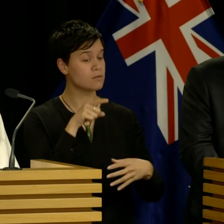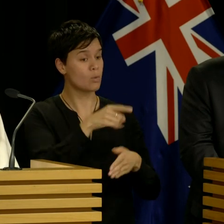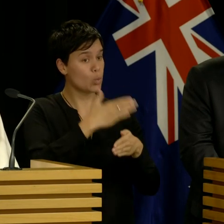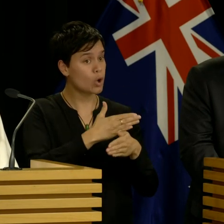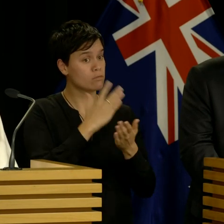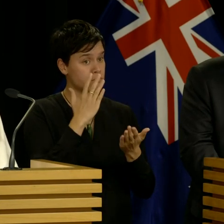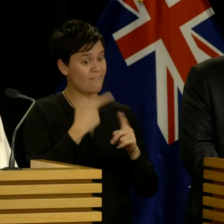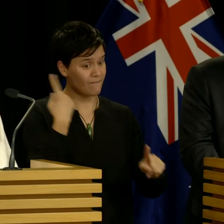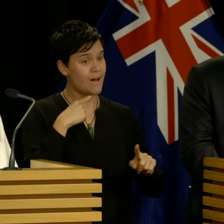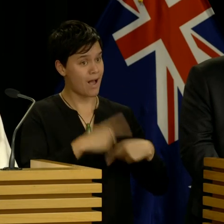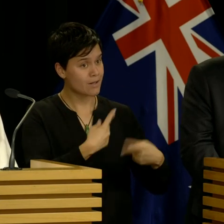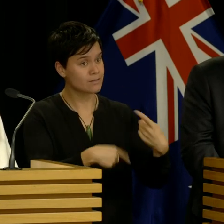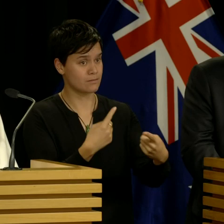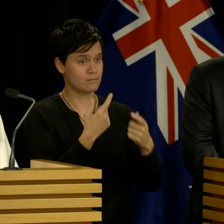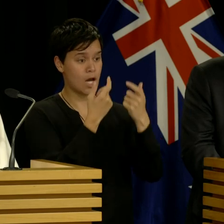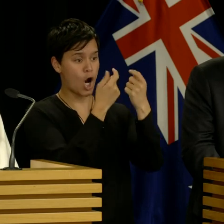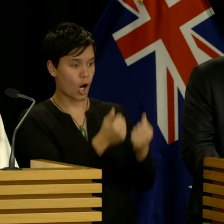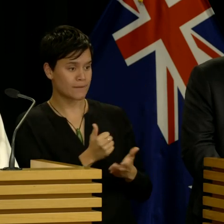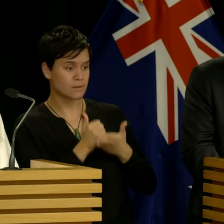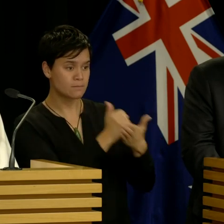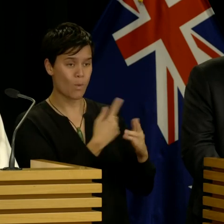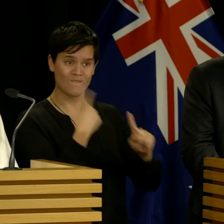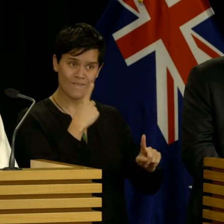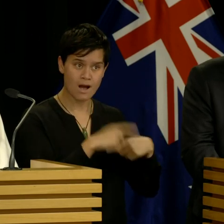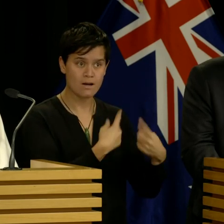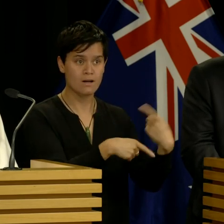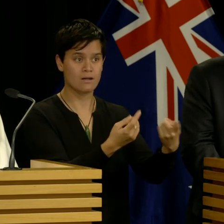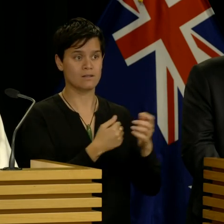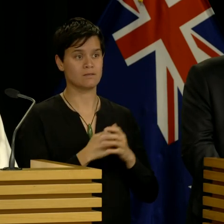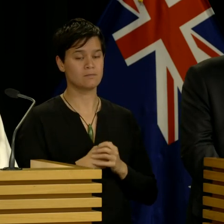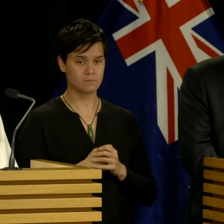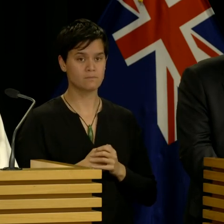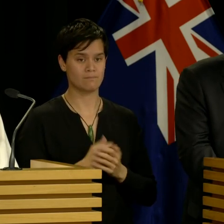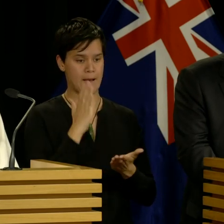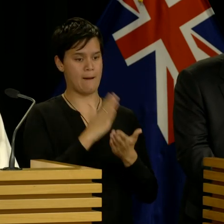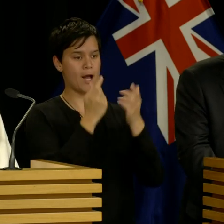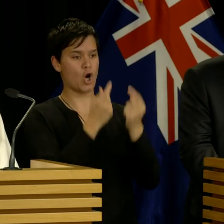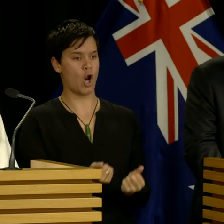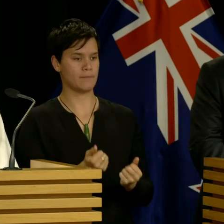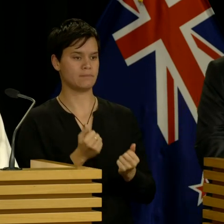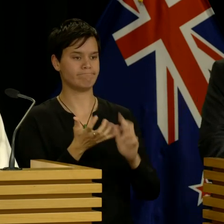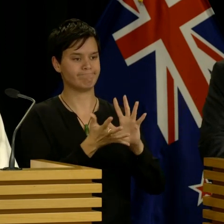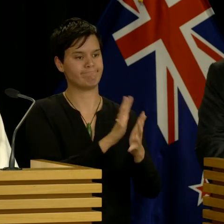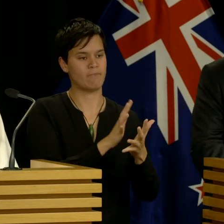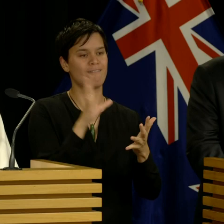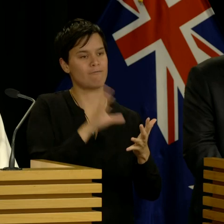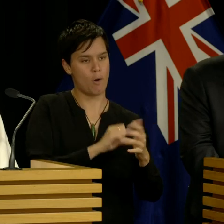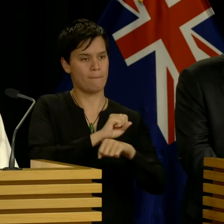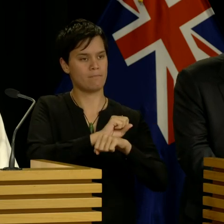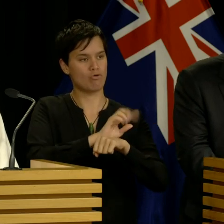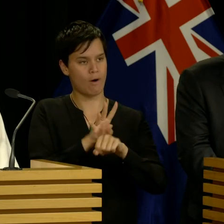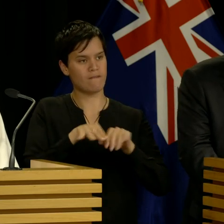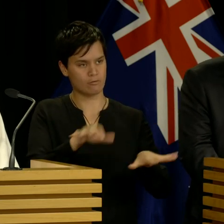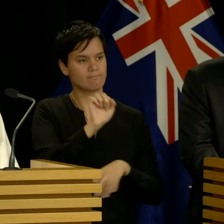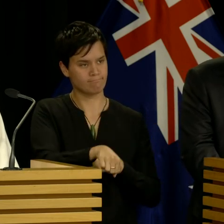of supporting the economy as we respond to the global disruption created by COVID-19. The discussion with the CEOs of major banks today